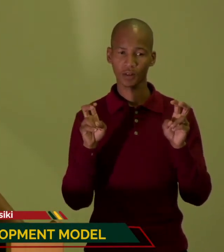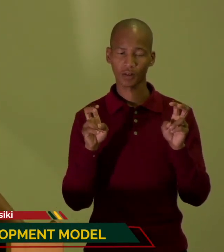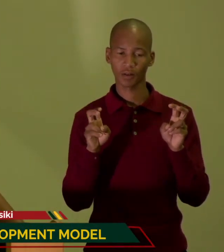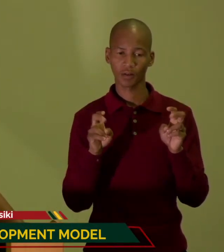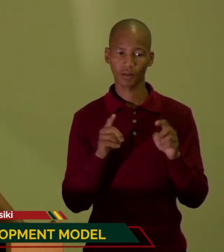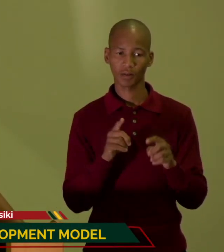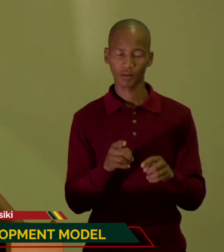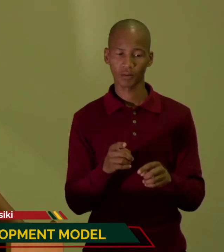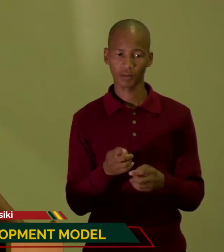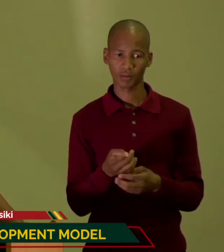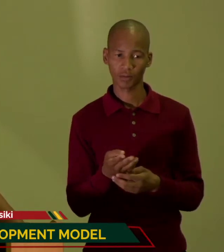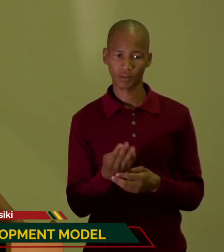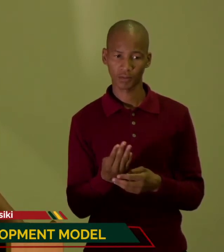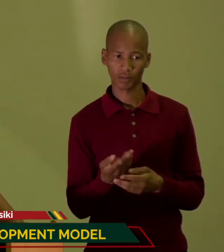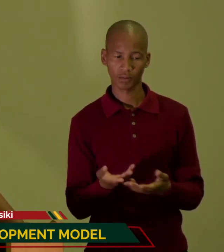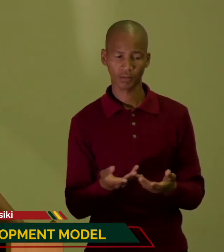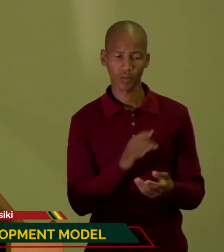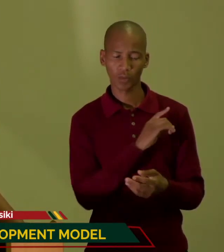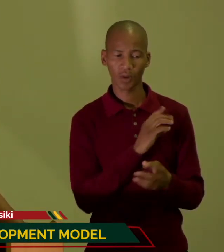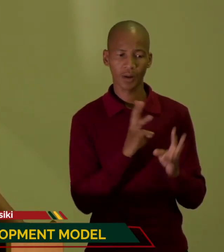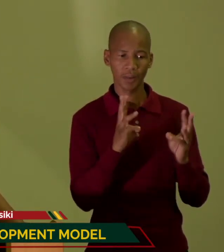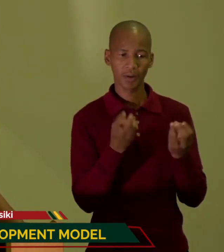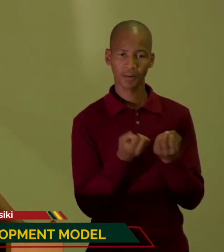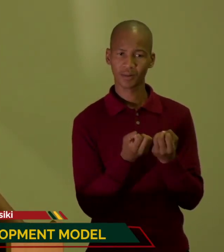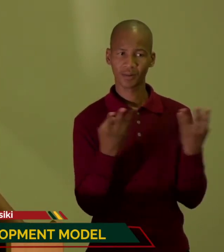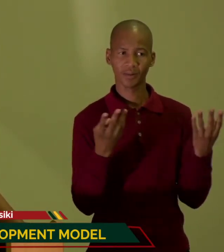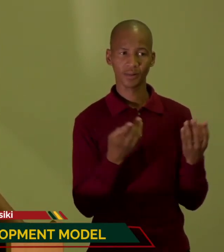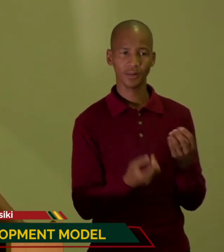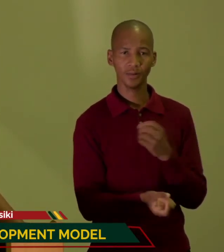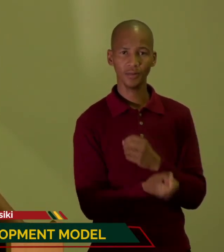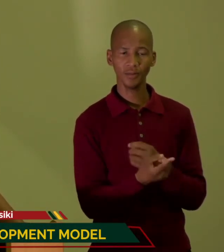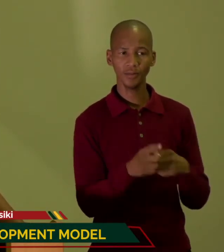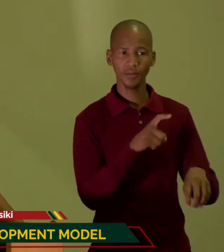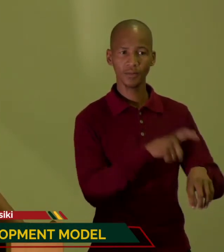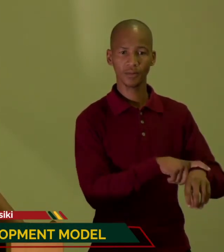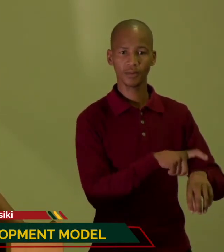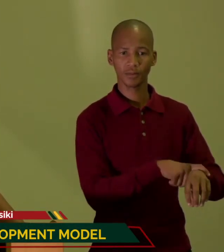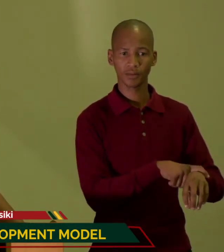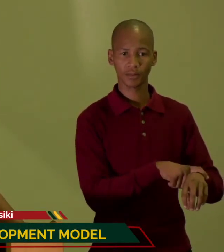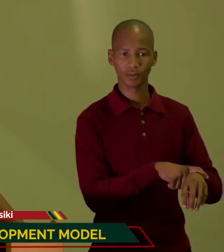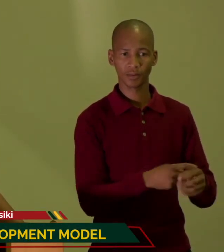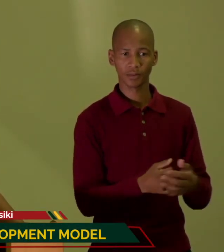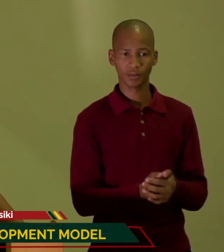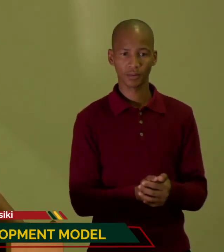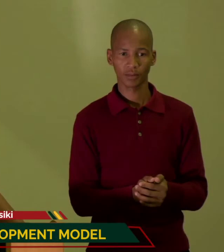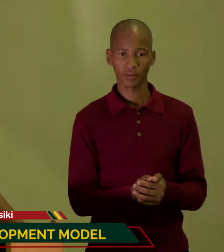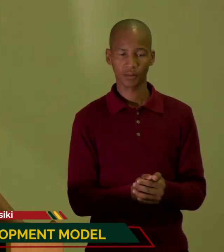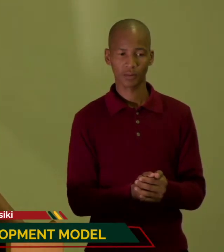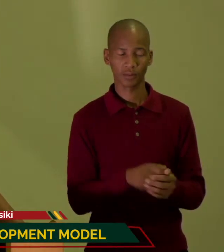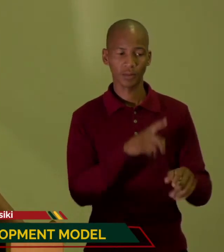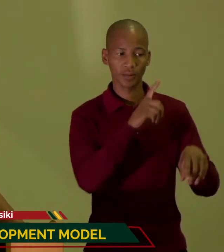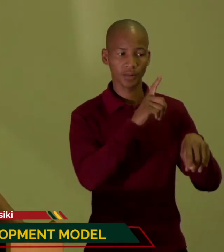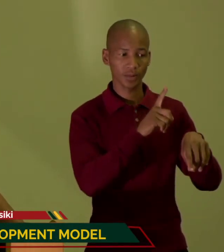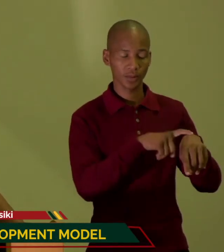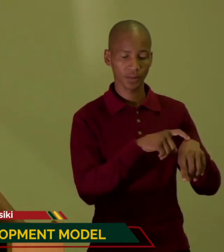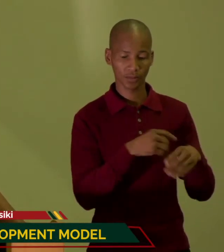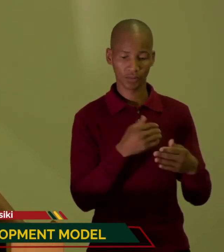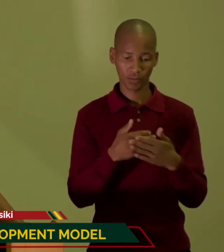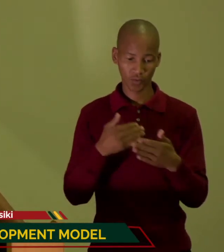people have been arrested when the cannabis was not legally